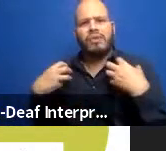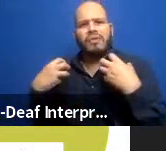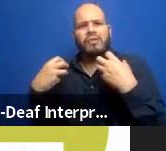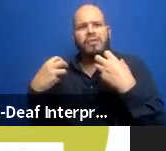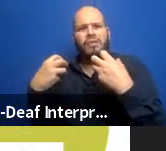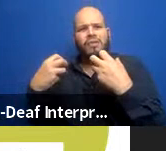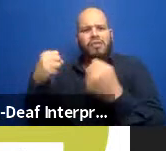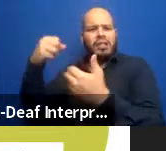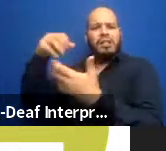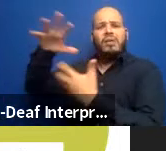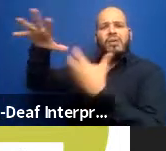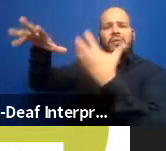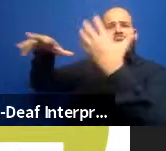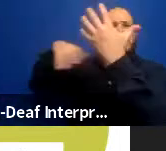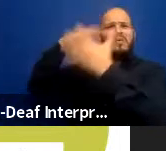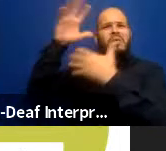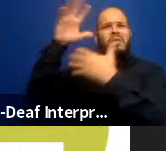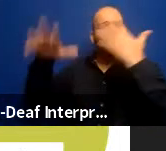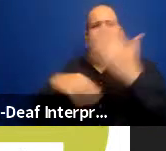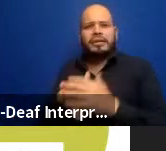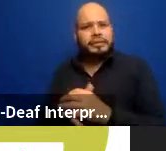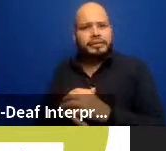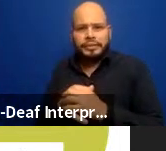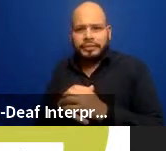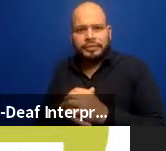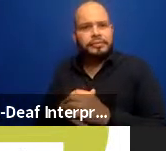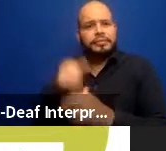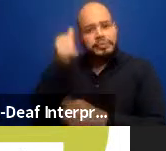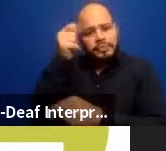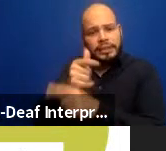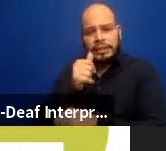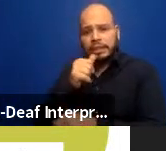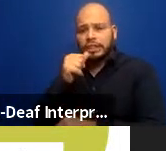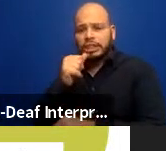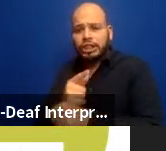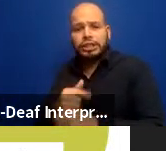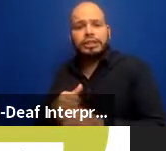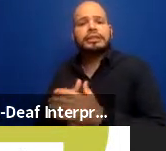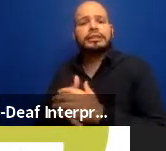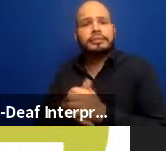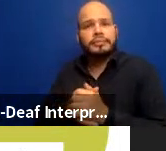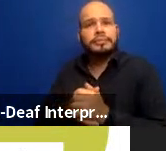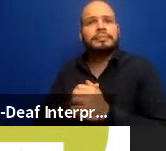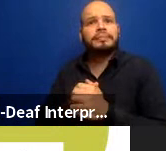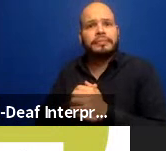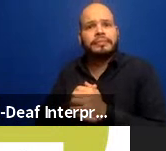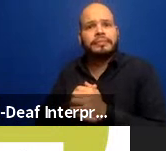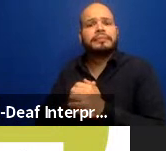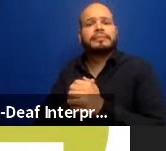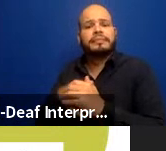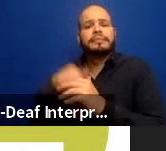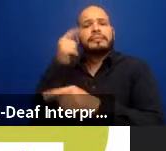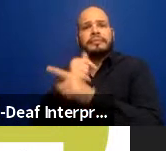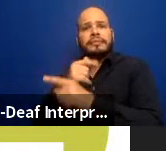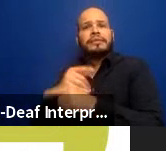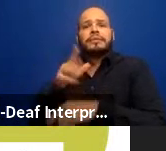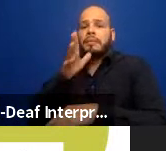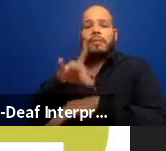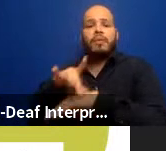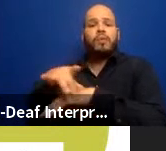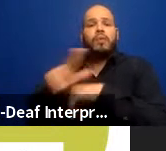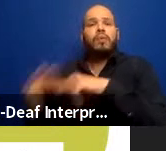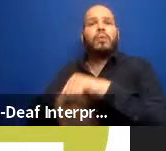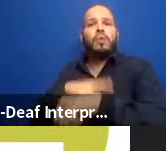have forgotten her work. It depends on our people understanding how important our voices and thoughts are. Because unlike before,